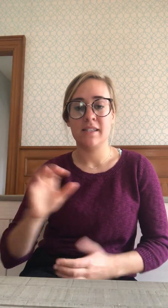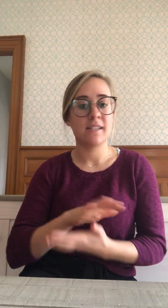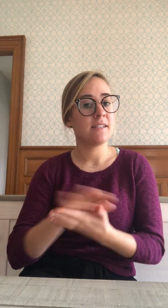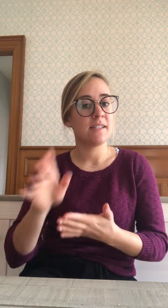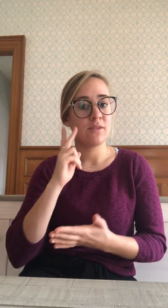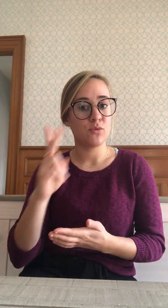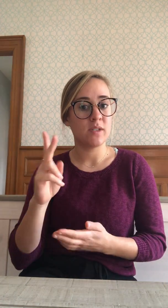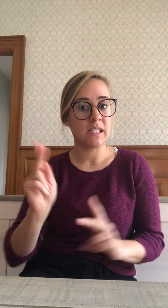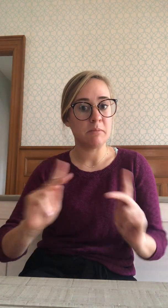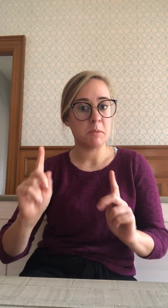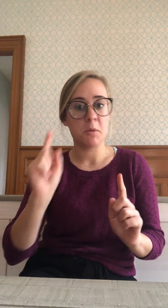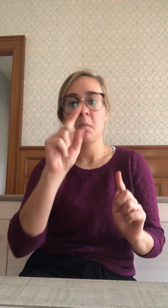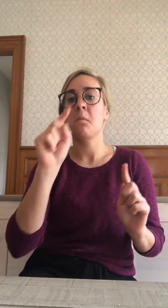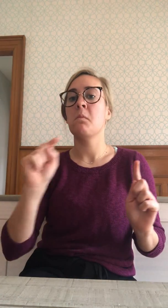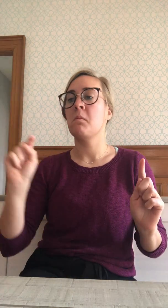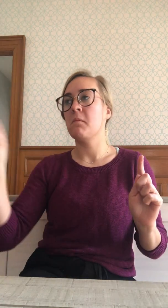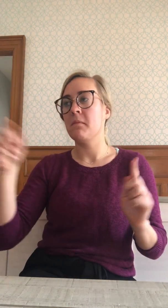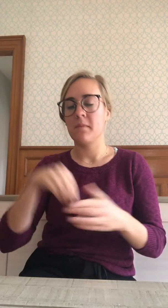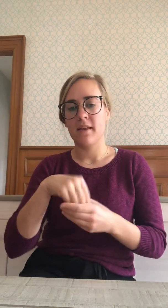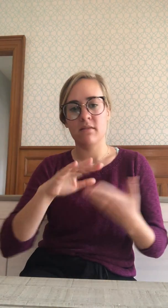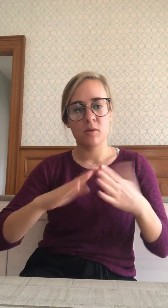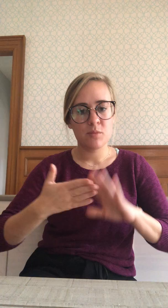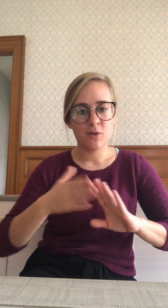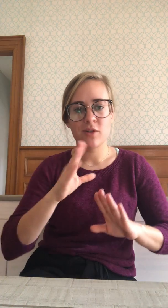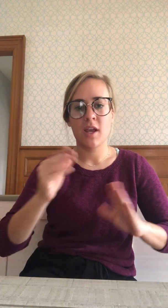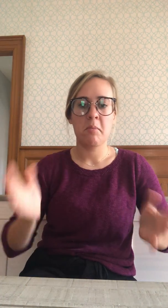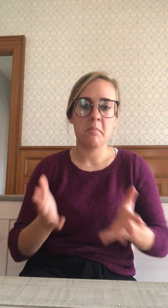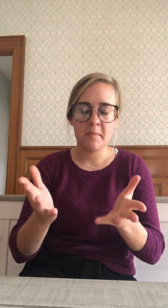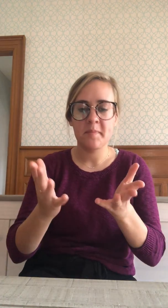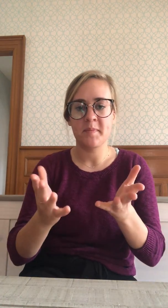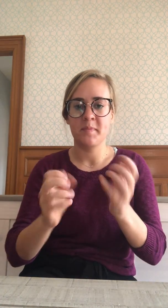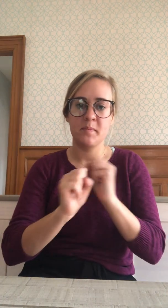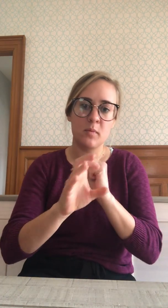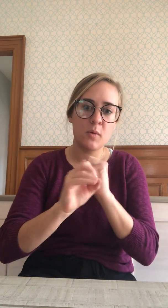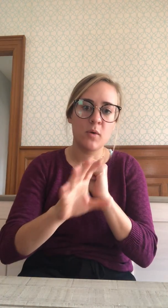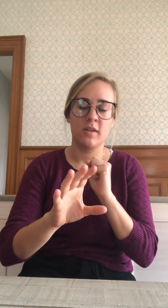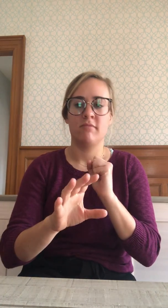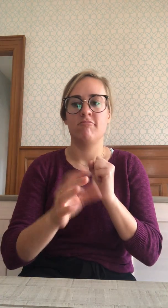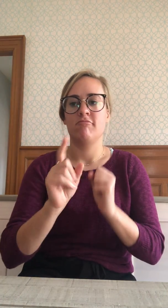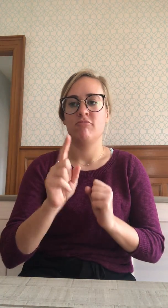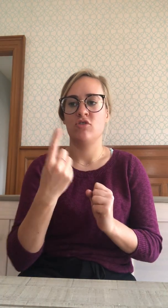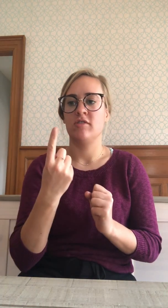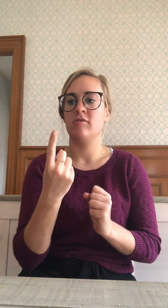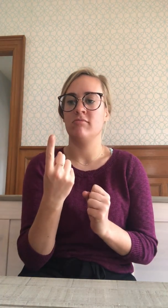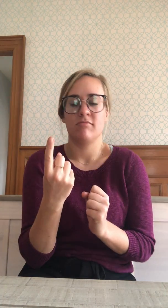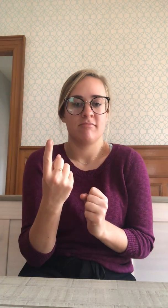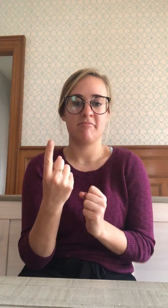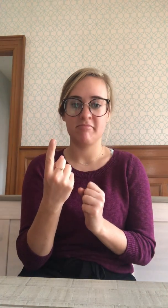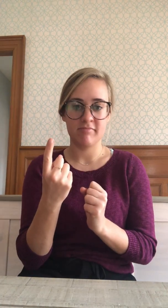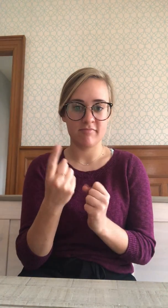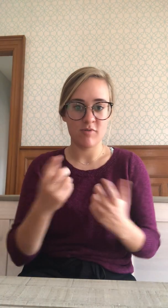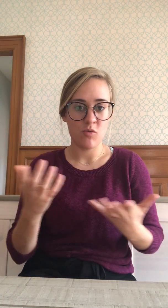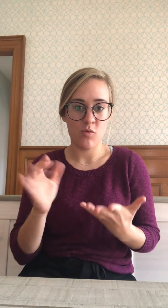community and promoting just being what it's like to be a person who looks